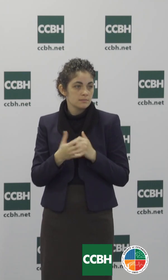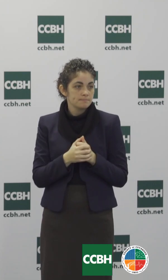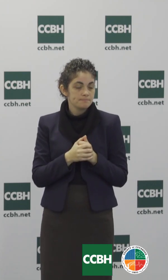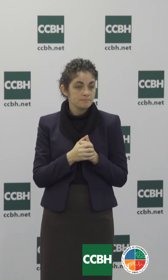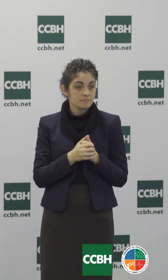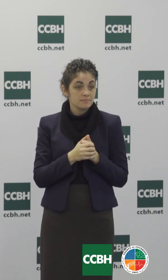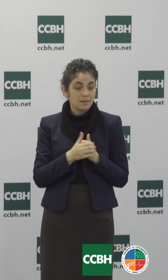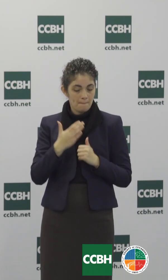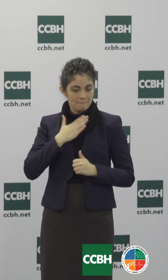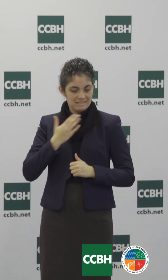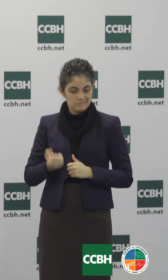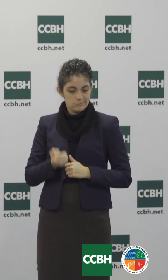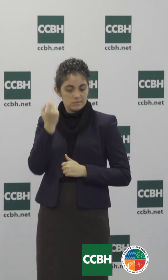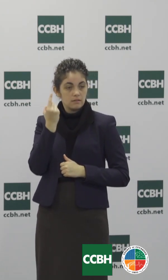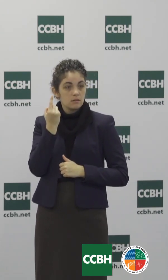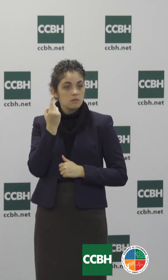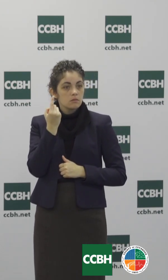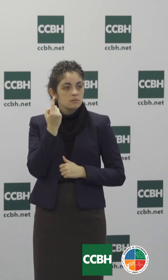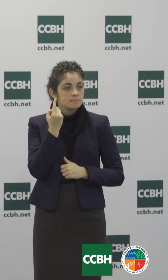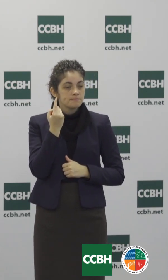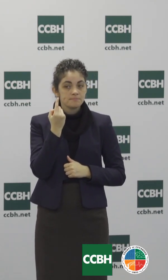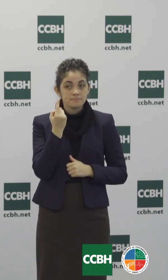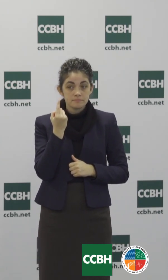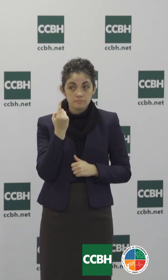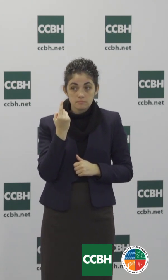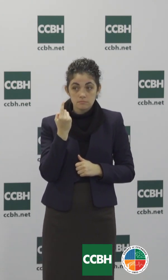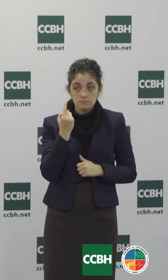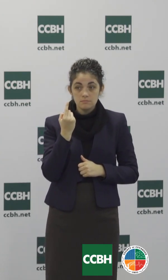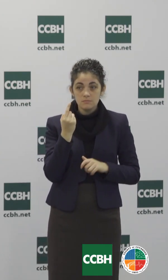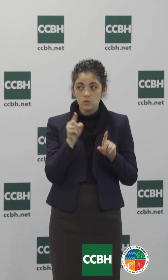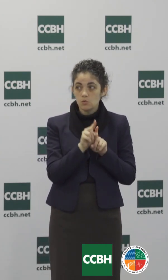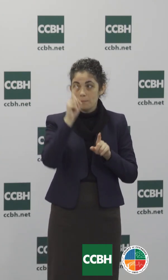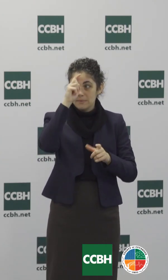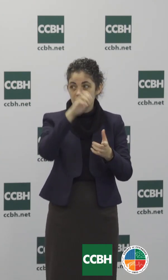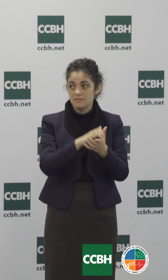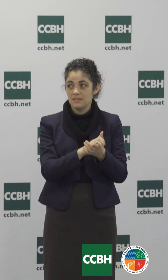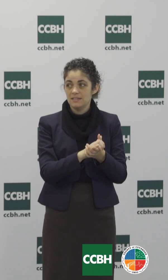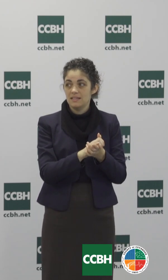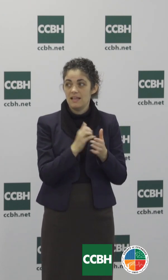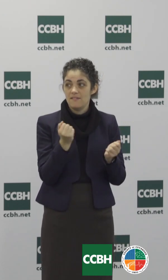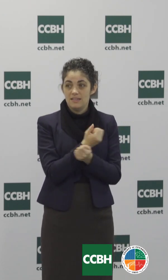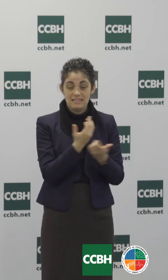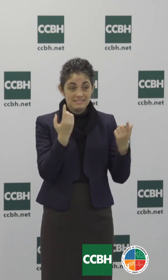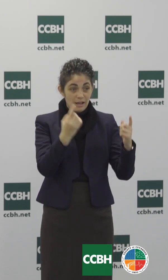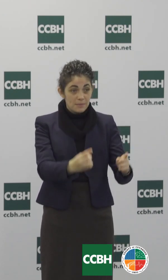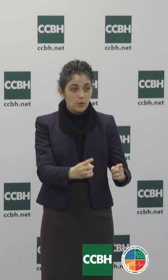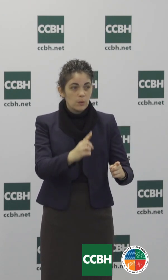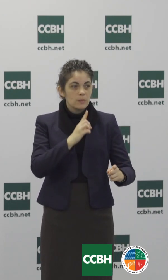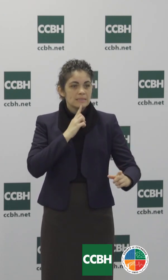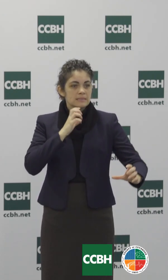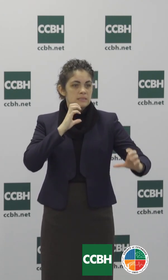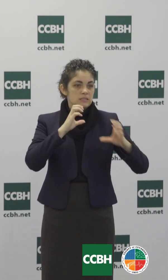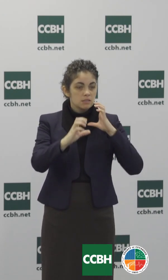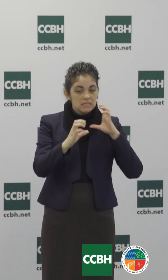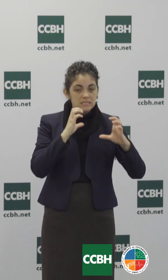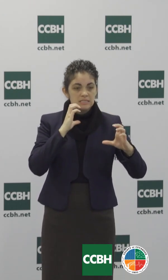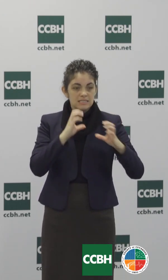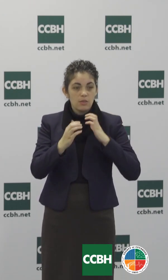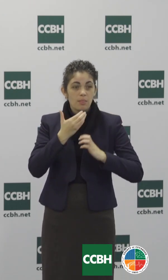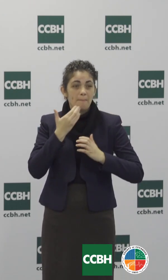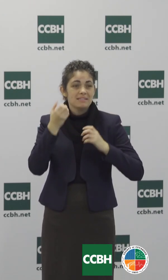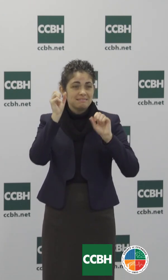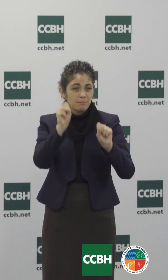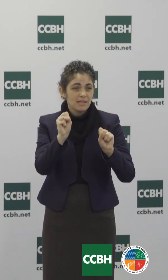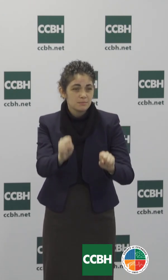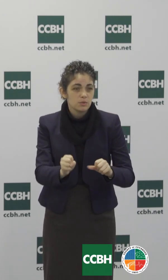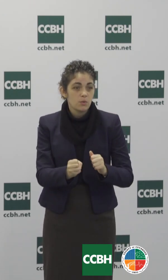it is my sense and my belief that these facilities are doing everything they can to try to communicate in a